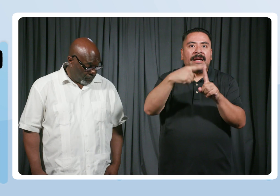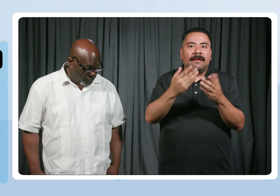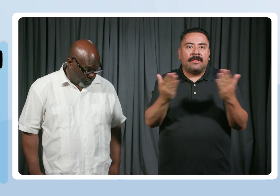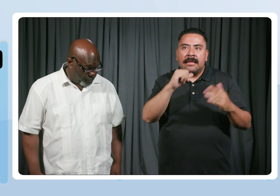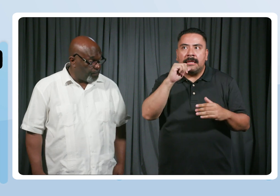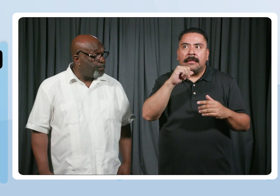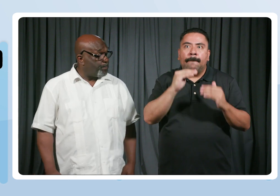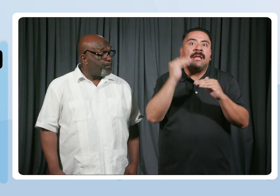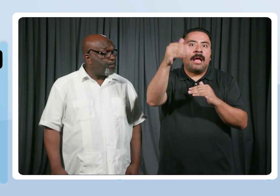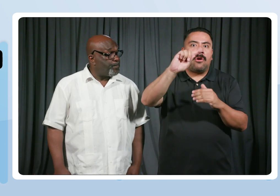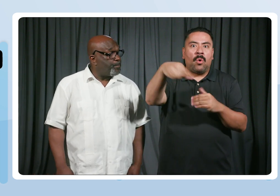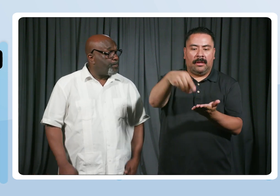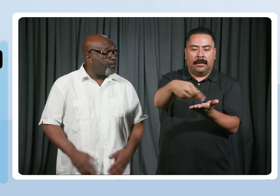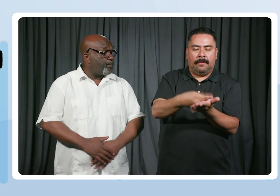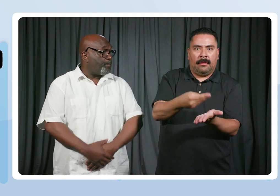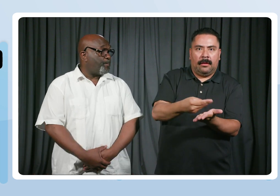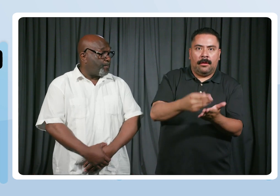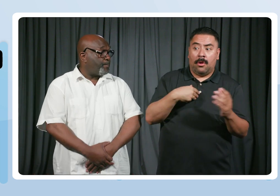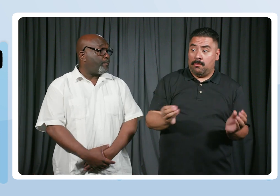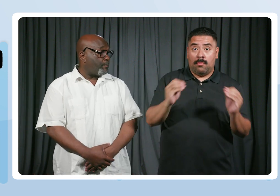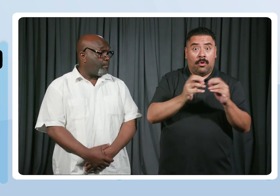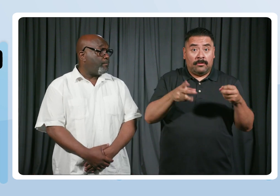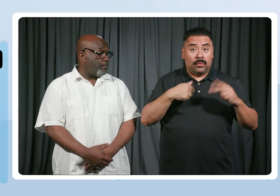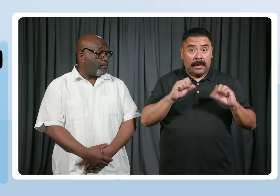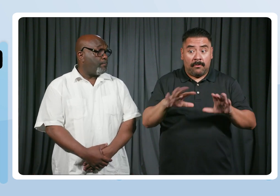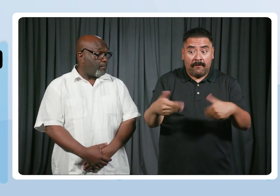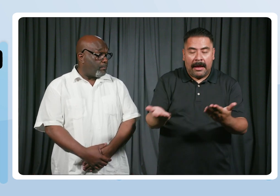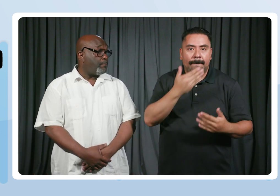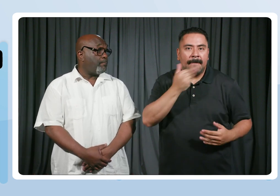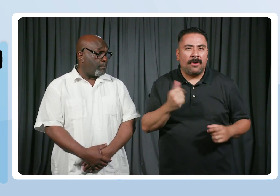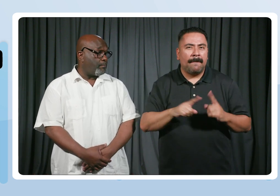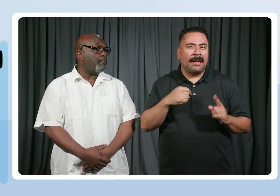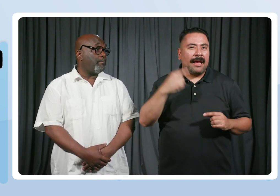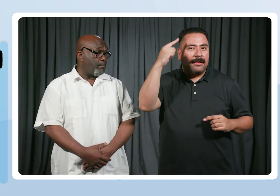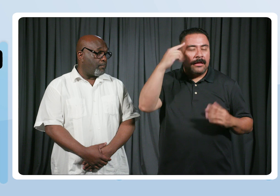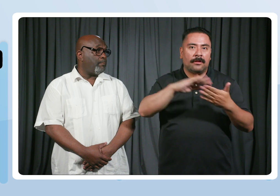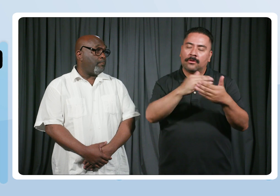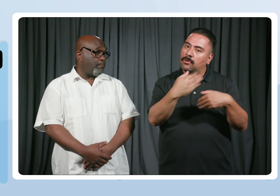earning a paycheck. And so, the more opportunities we can provide, the better. But I think the